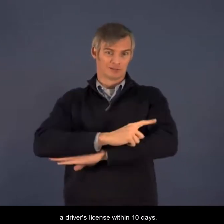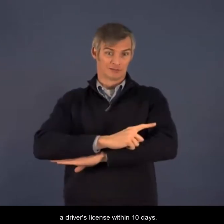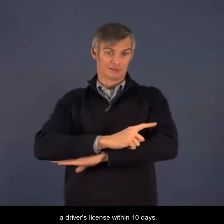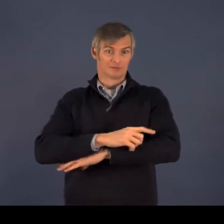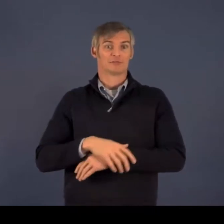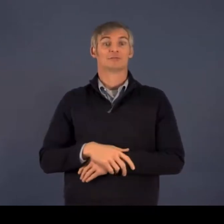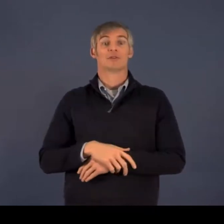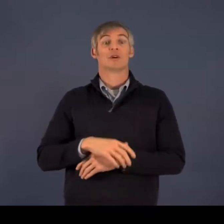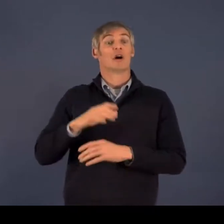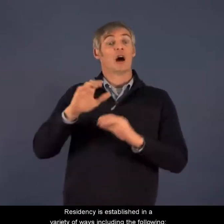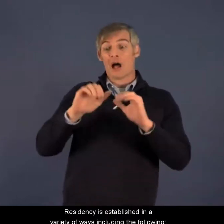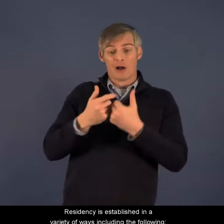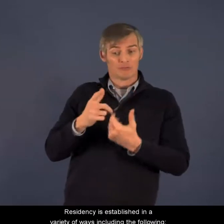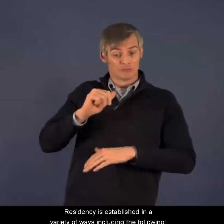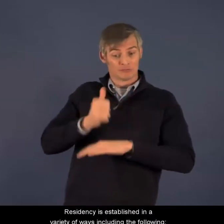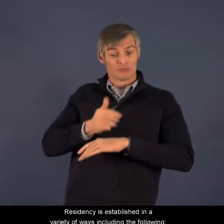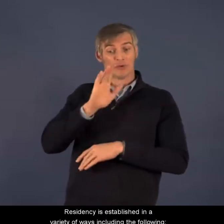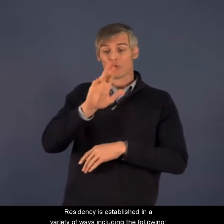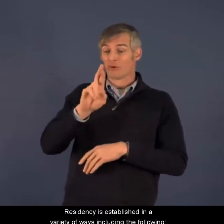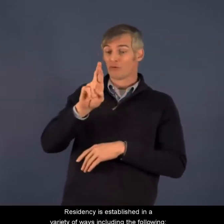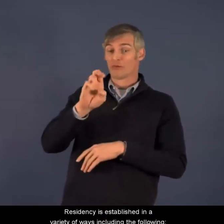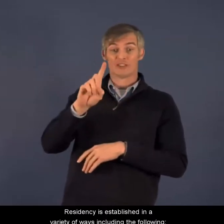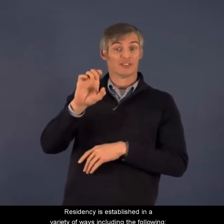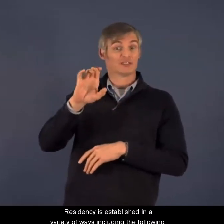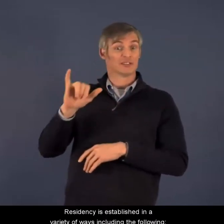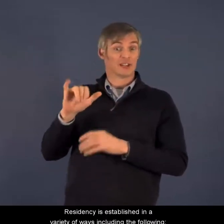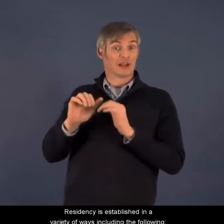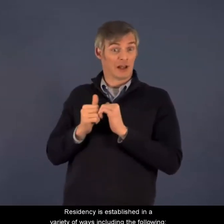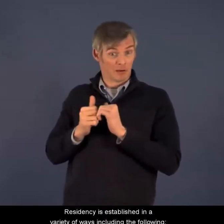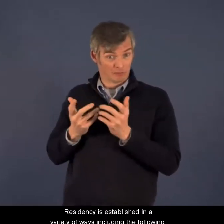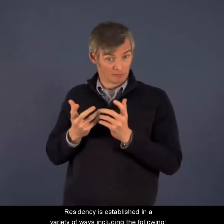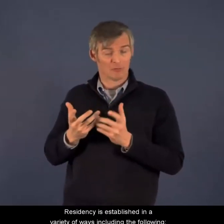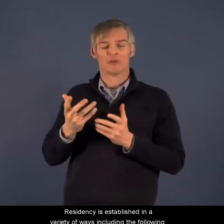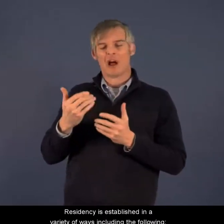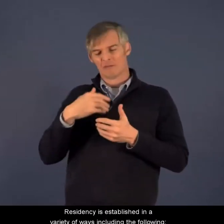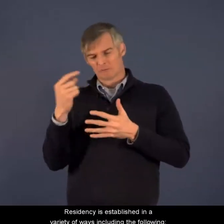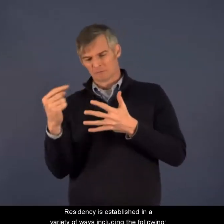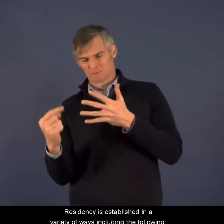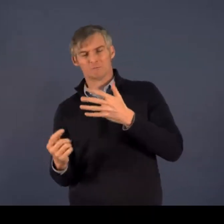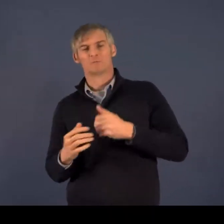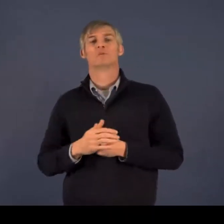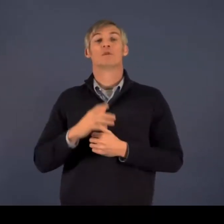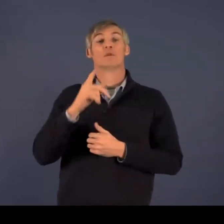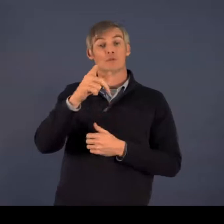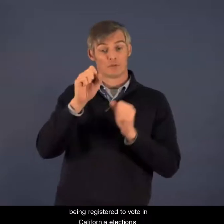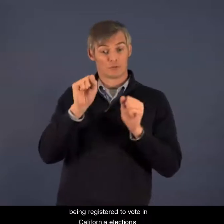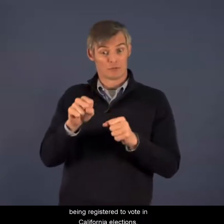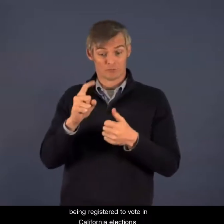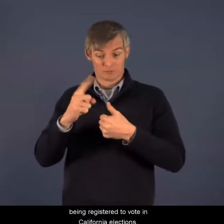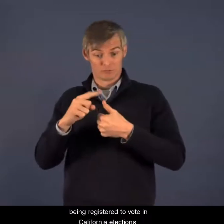days. Residency is established in a variety of ways, including the following: being registered to vote